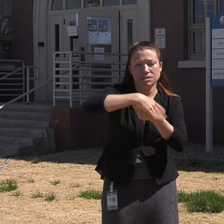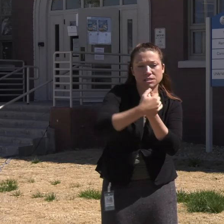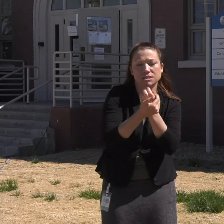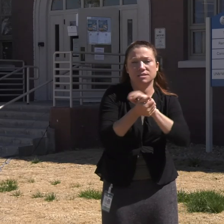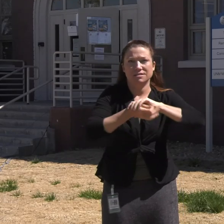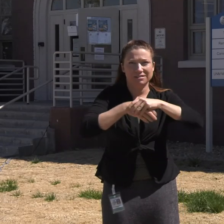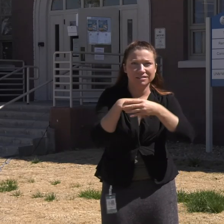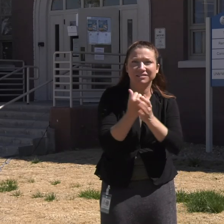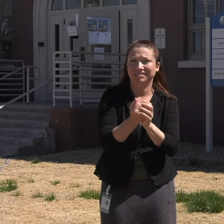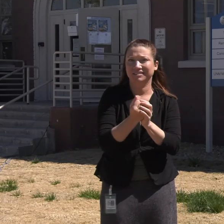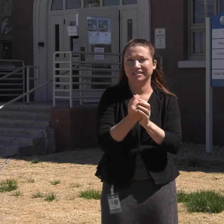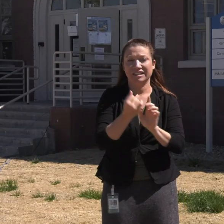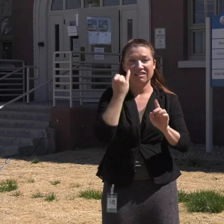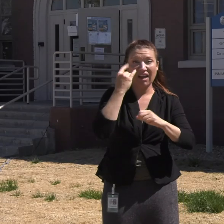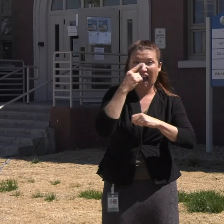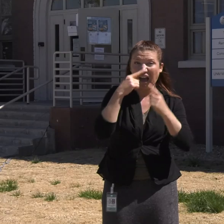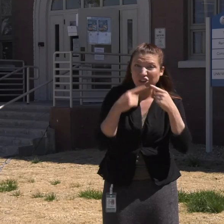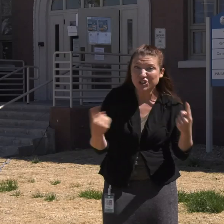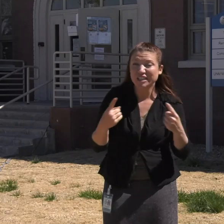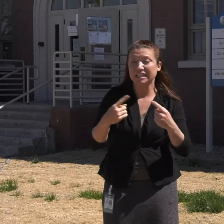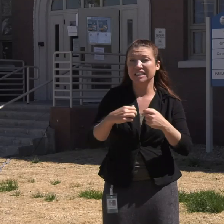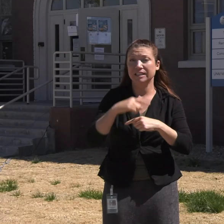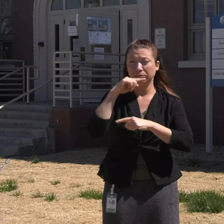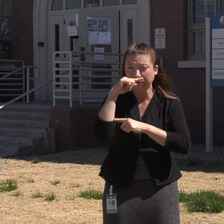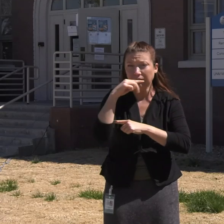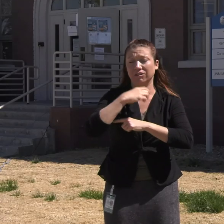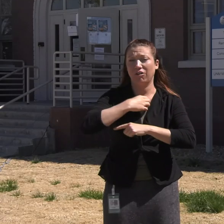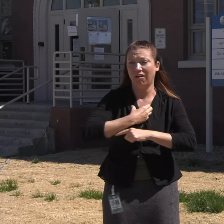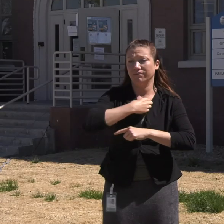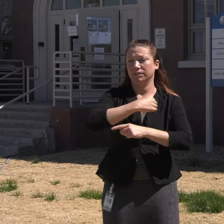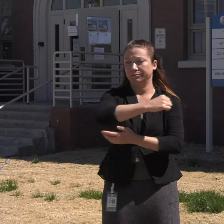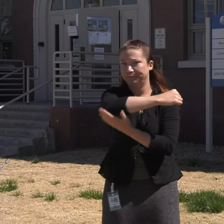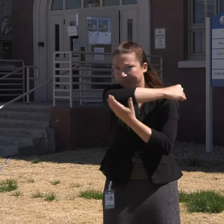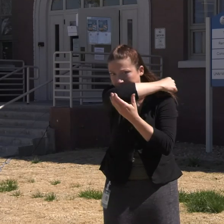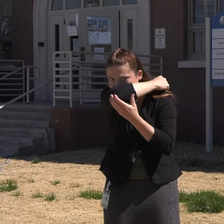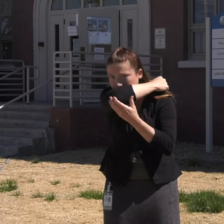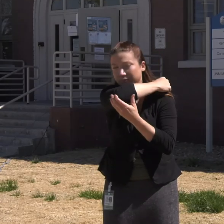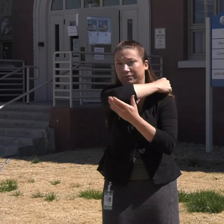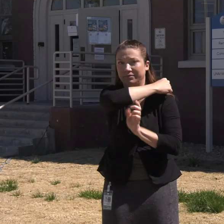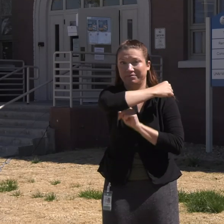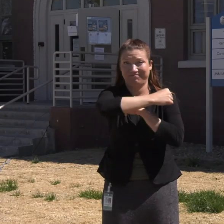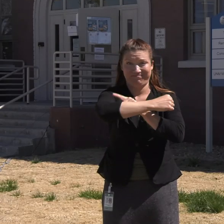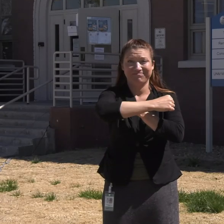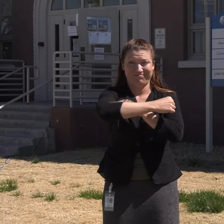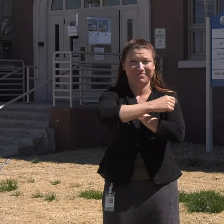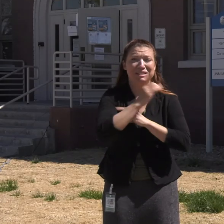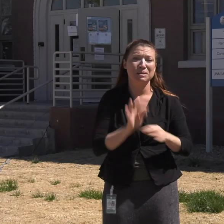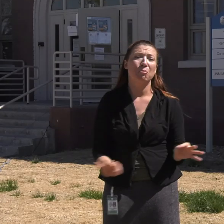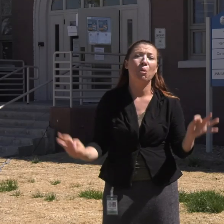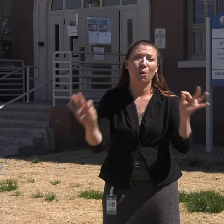allergies and whatnot, coughing your elbow, those kinds of activities are really important when you are out in public.